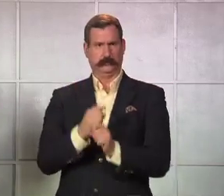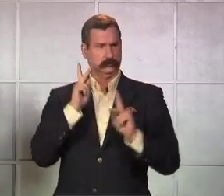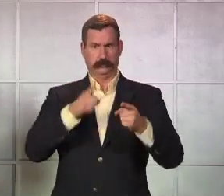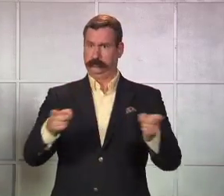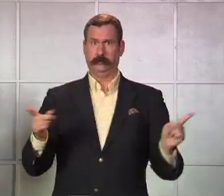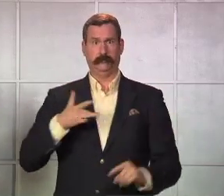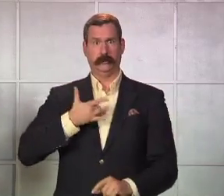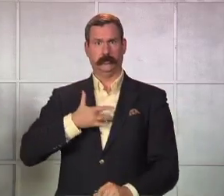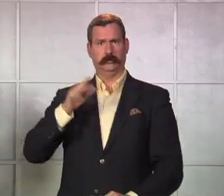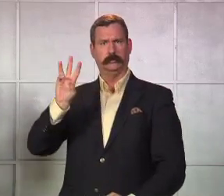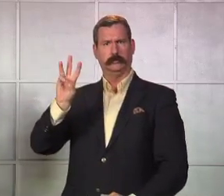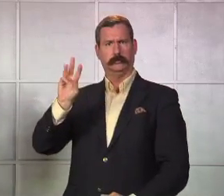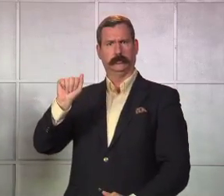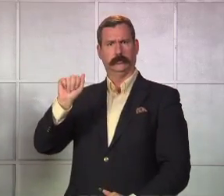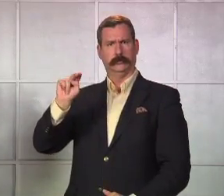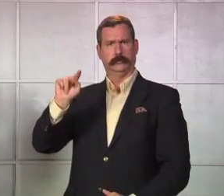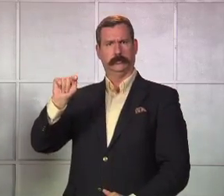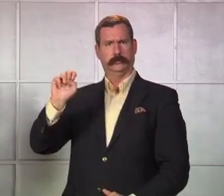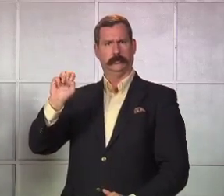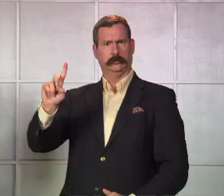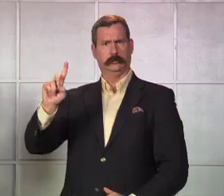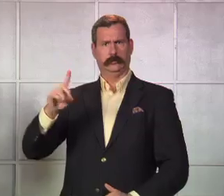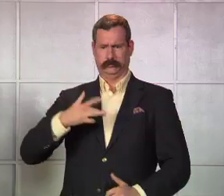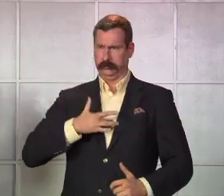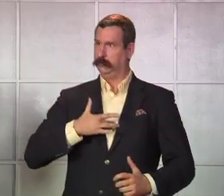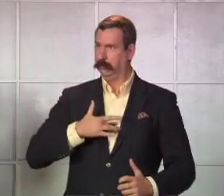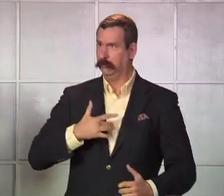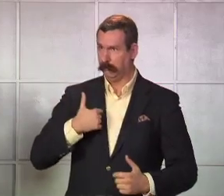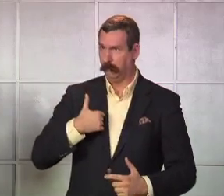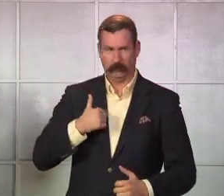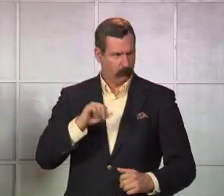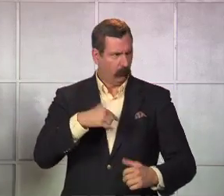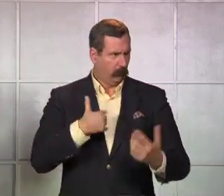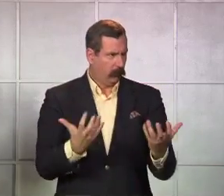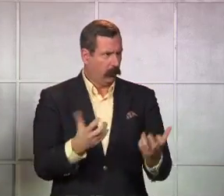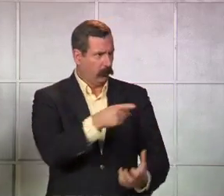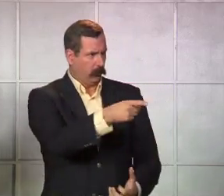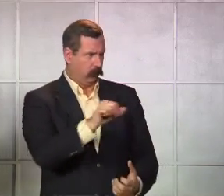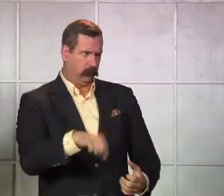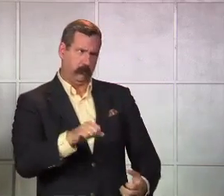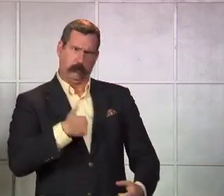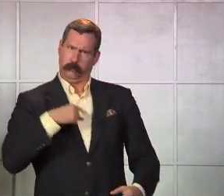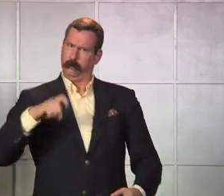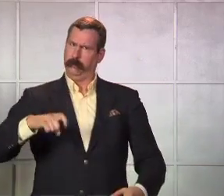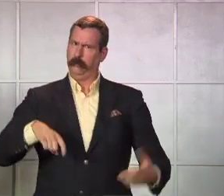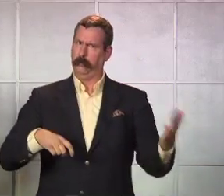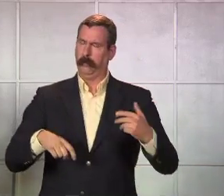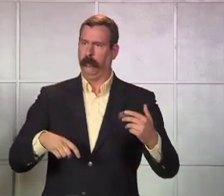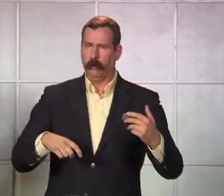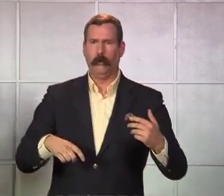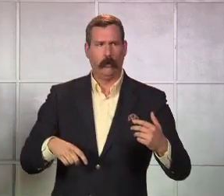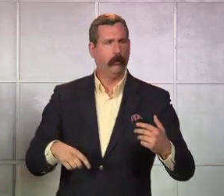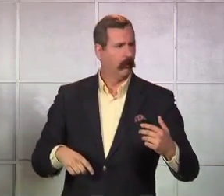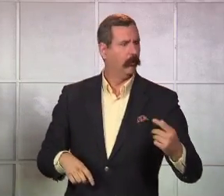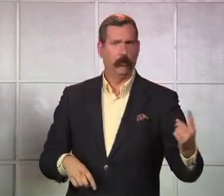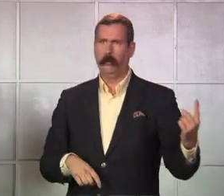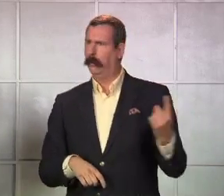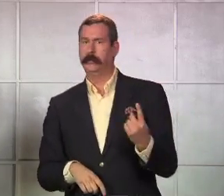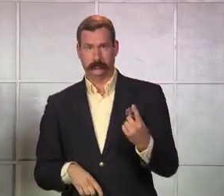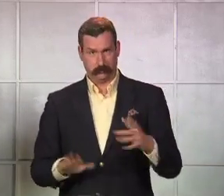W stands for wanted. You must make others in your group feel wanted. If they feel they can do what is asked